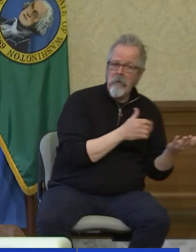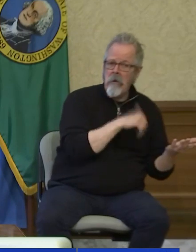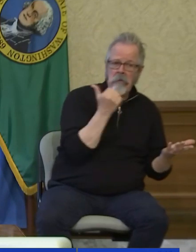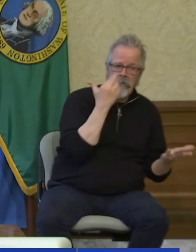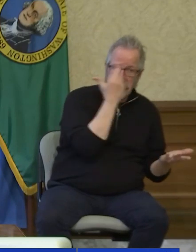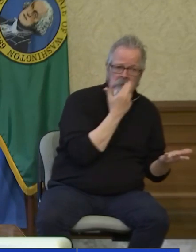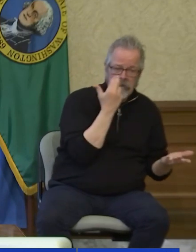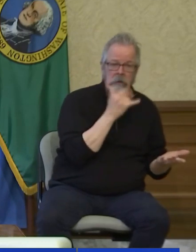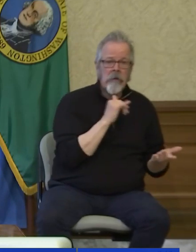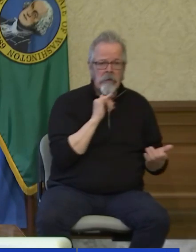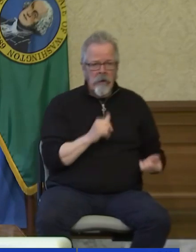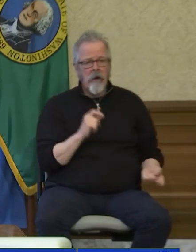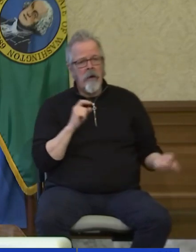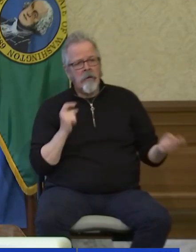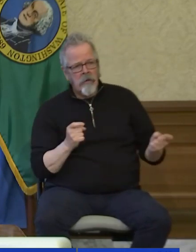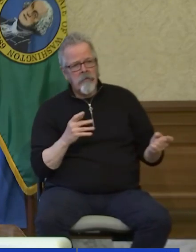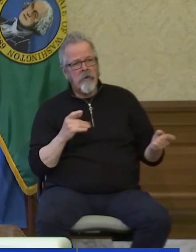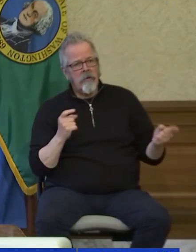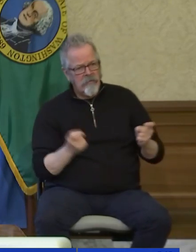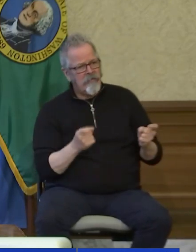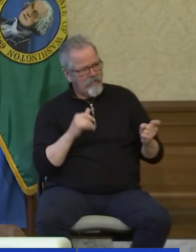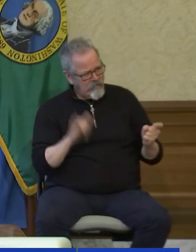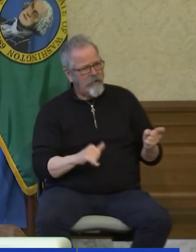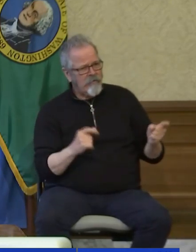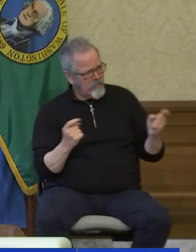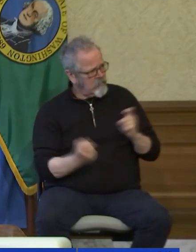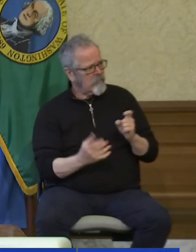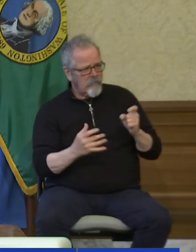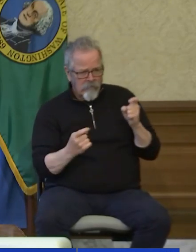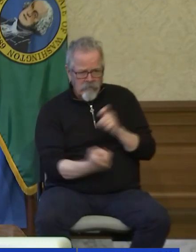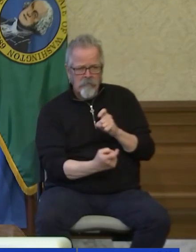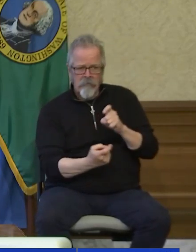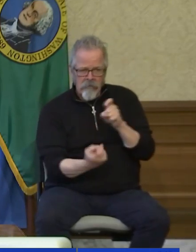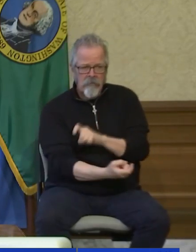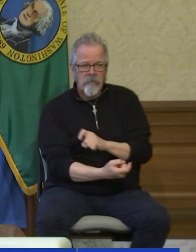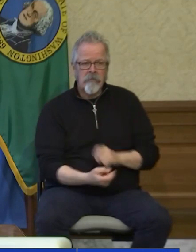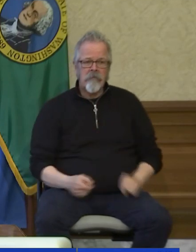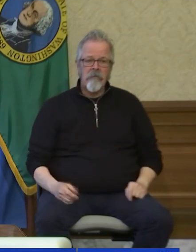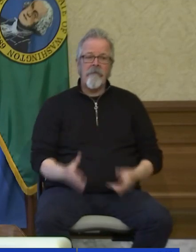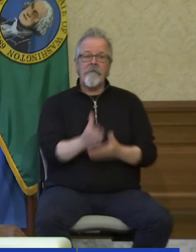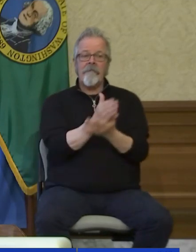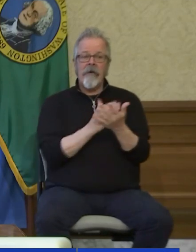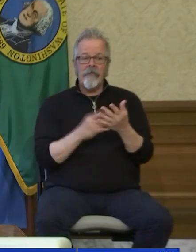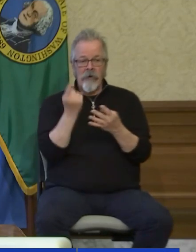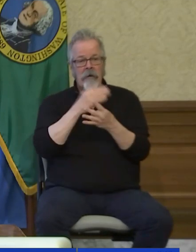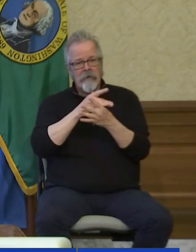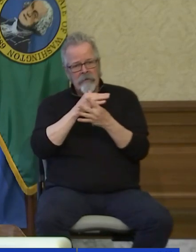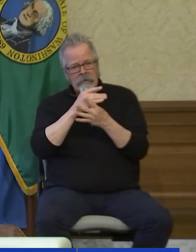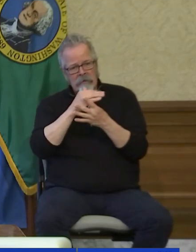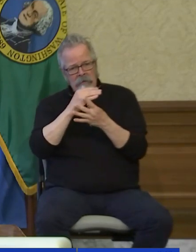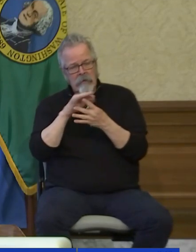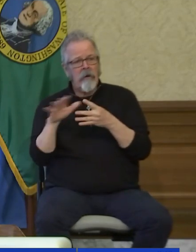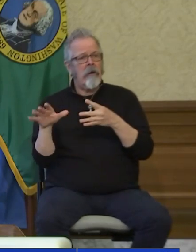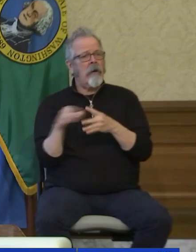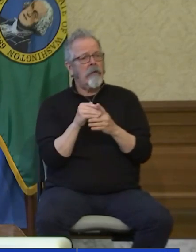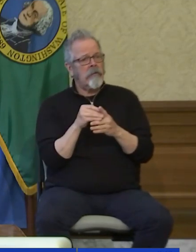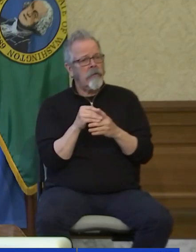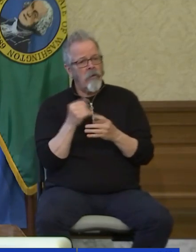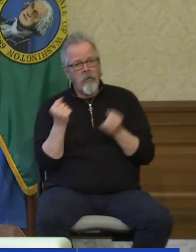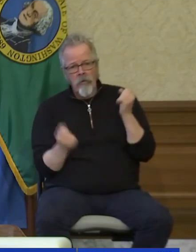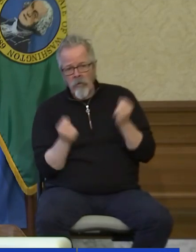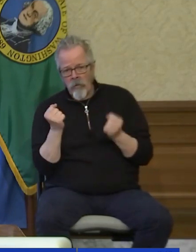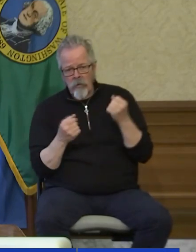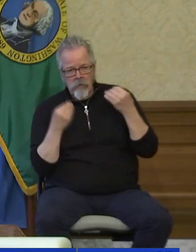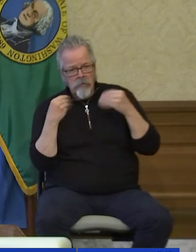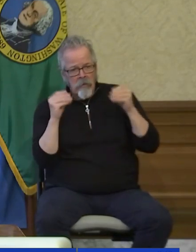phase one actions moving forward with automobile sales and car washes and the like. So we